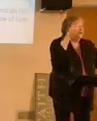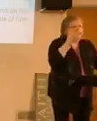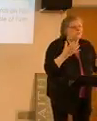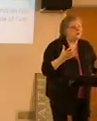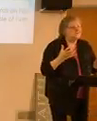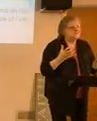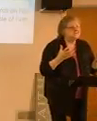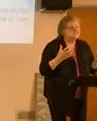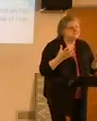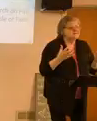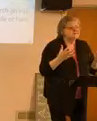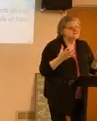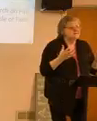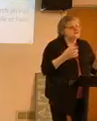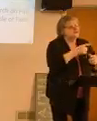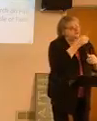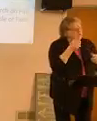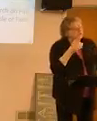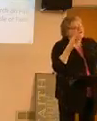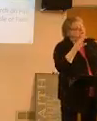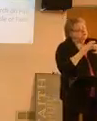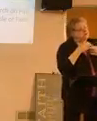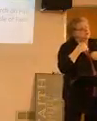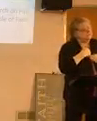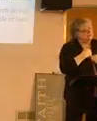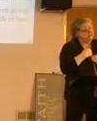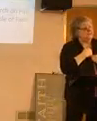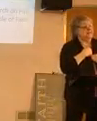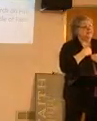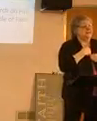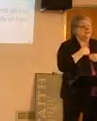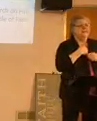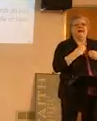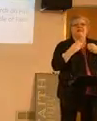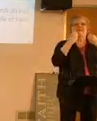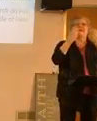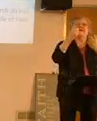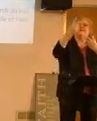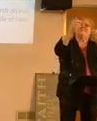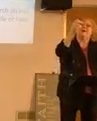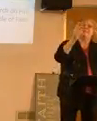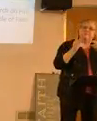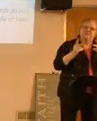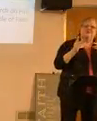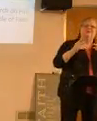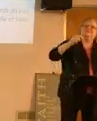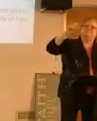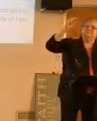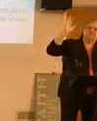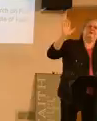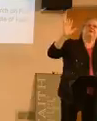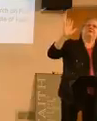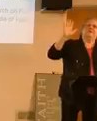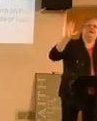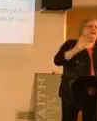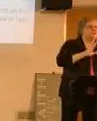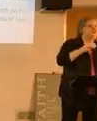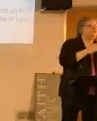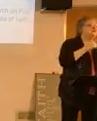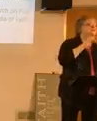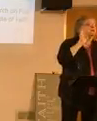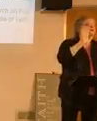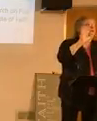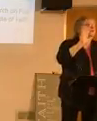is an opportunity. Will you join me this morning in giving God an opportunity to do something